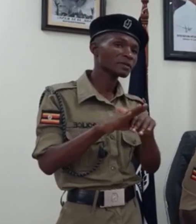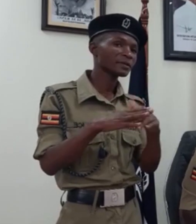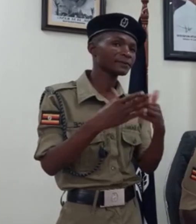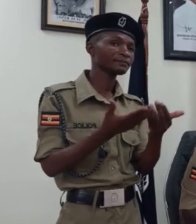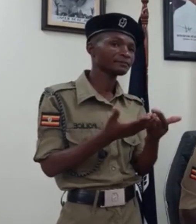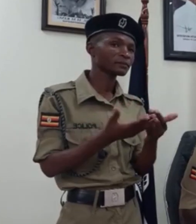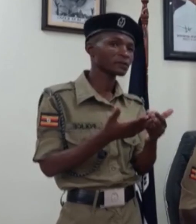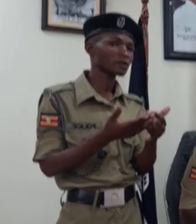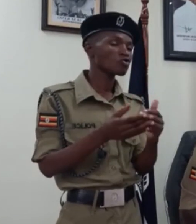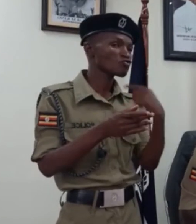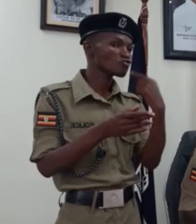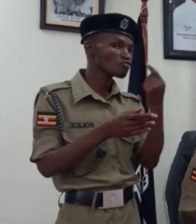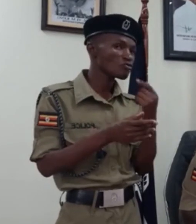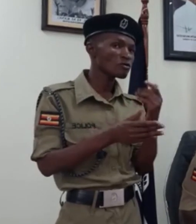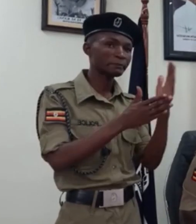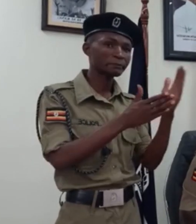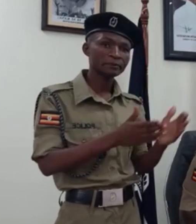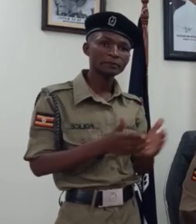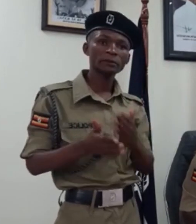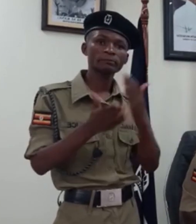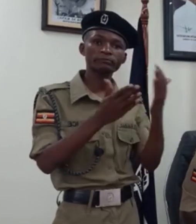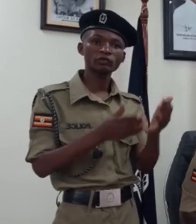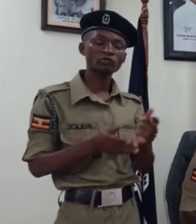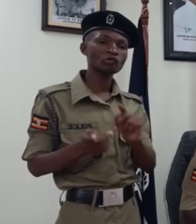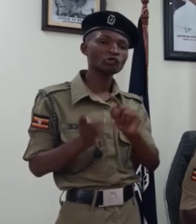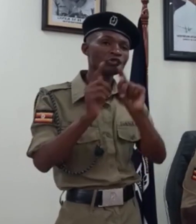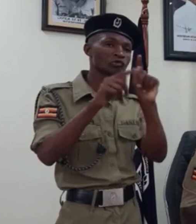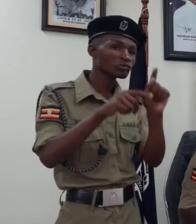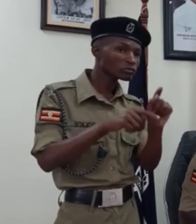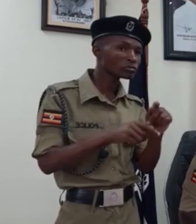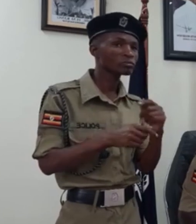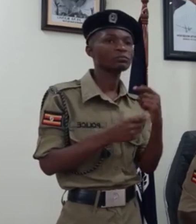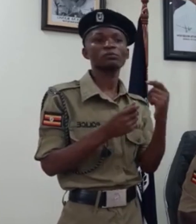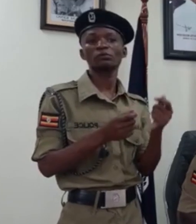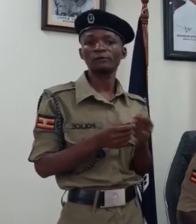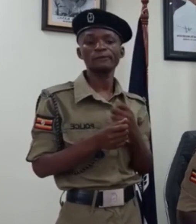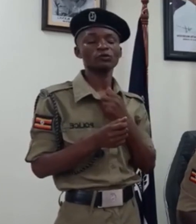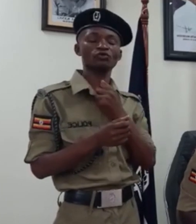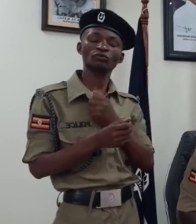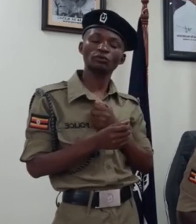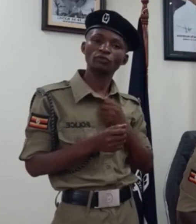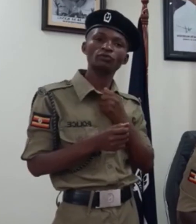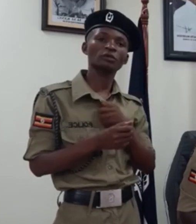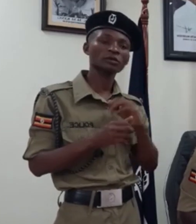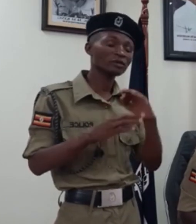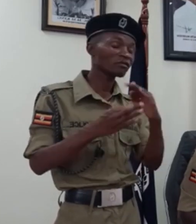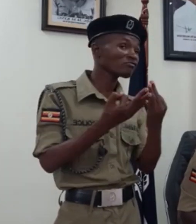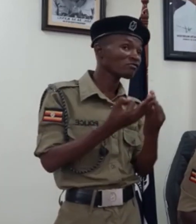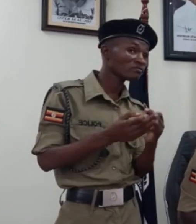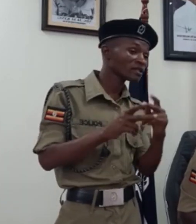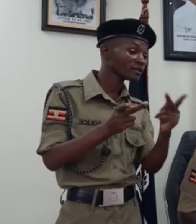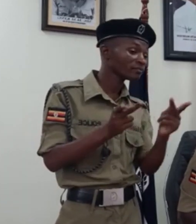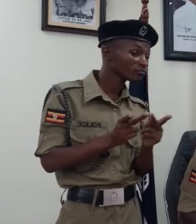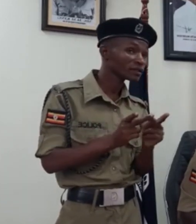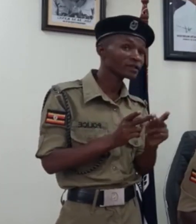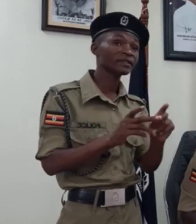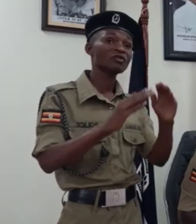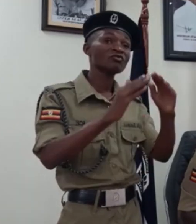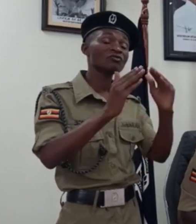Era IGP avuddeyo n'ategeeza abakungubazi, ab'emikwano,